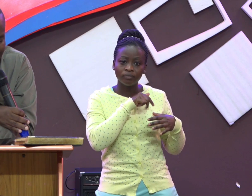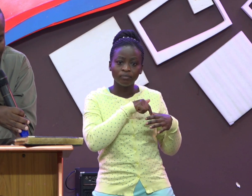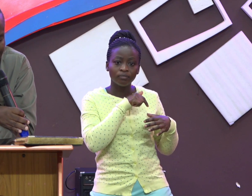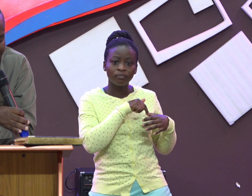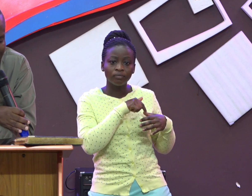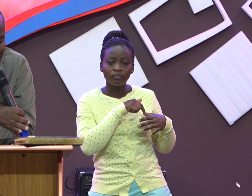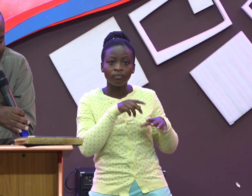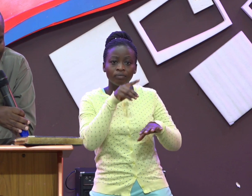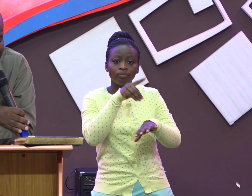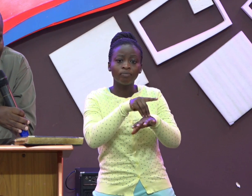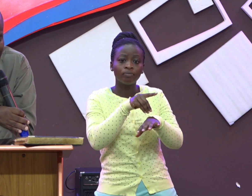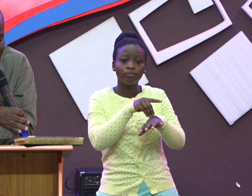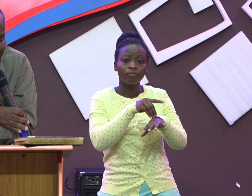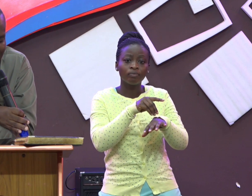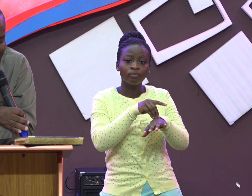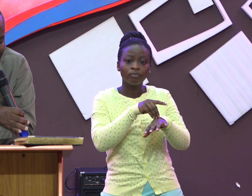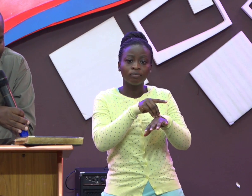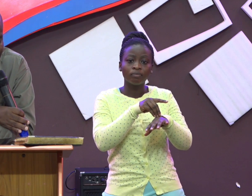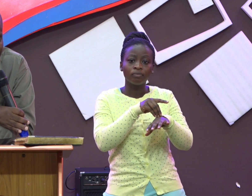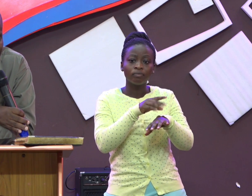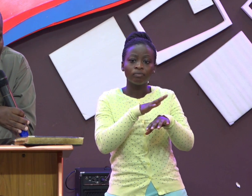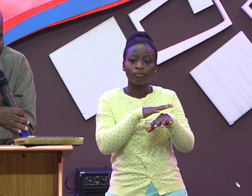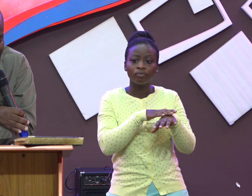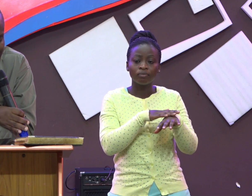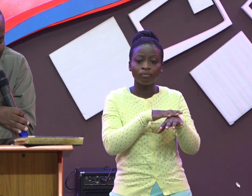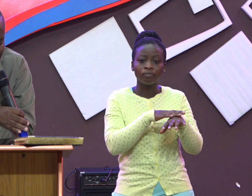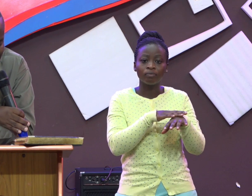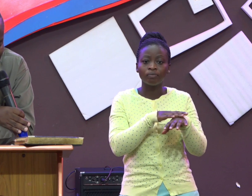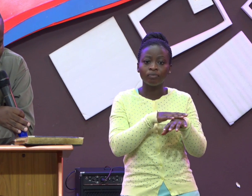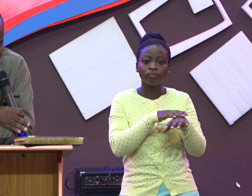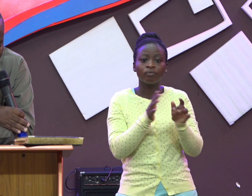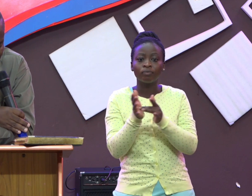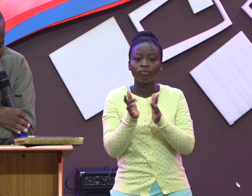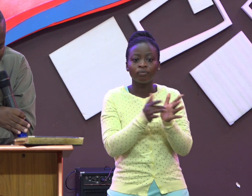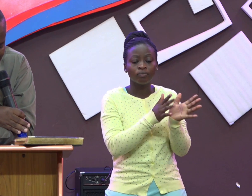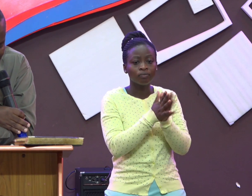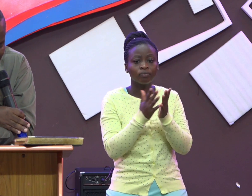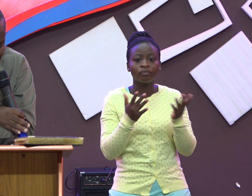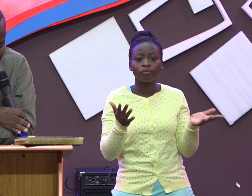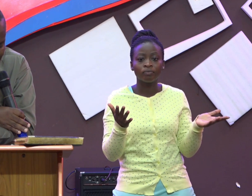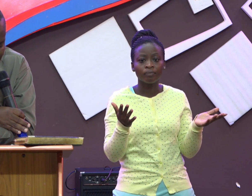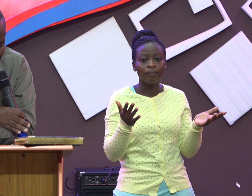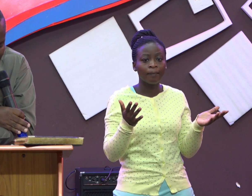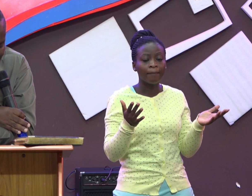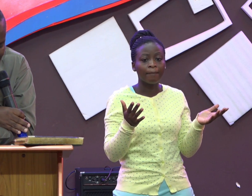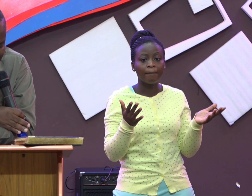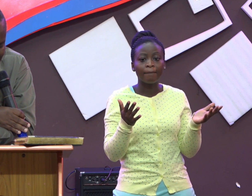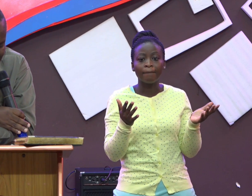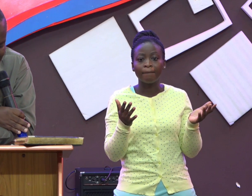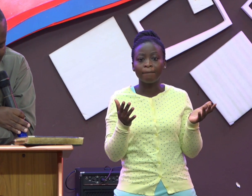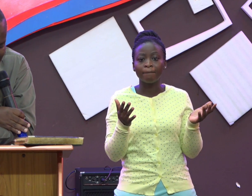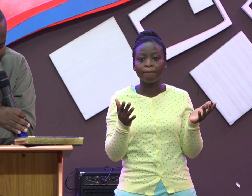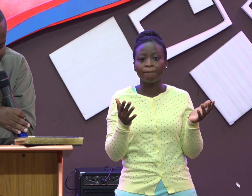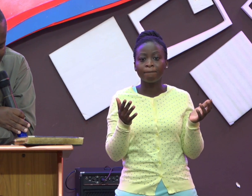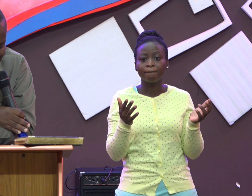Basessalonika ekisooka. Thessalonians esule yo kutano. Chapter 5. Omuli akanyirira akagamba ke 10 n'omukaaga.